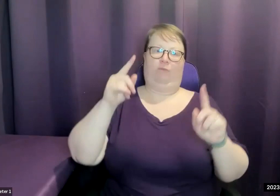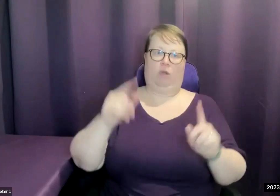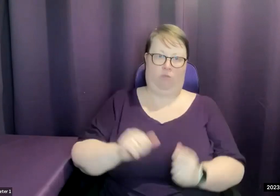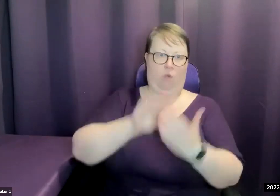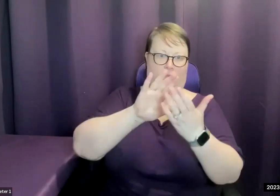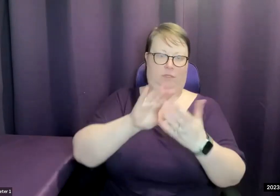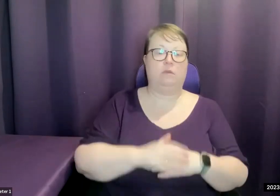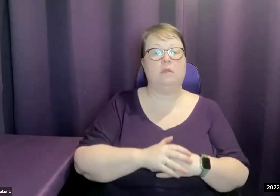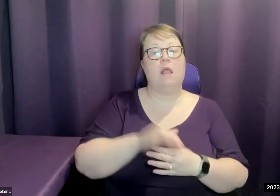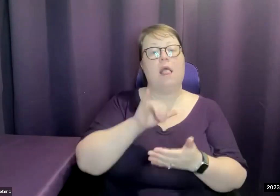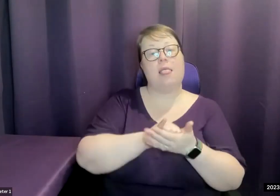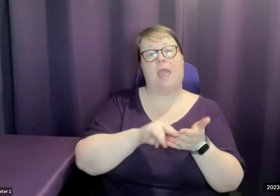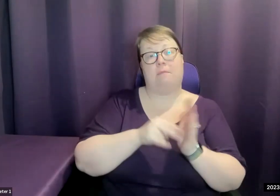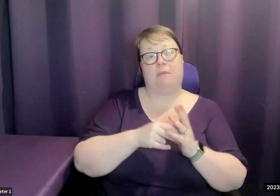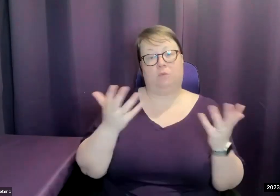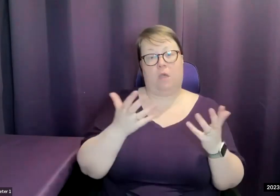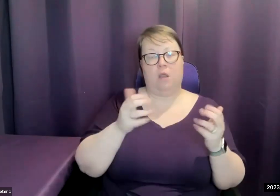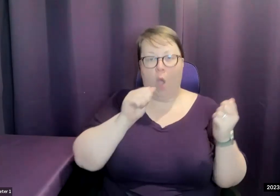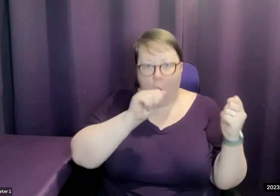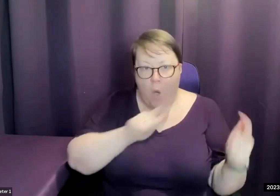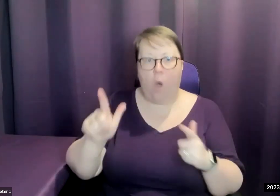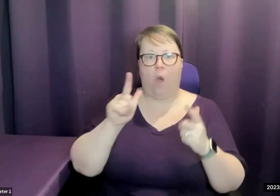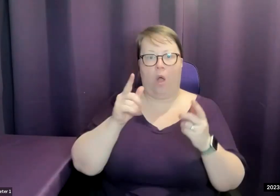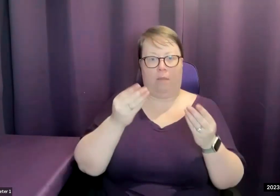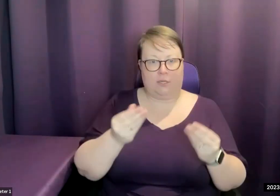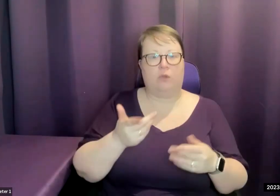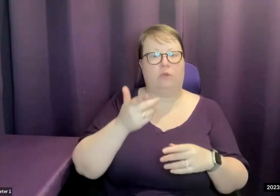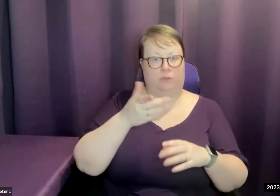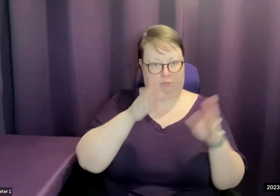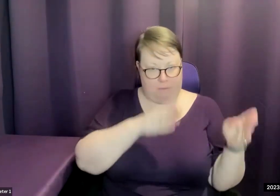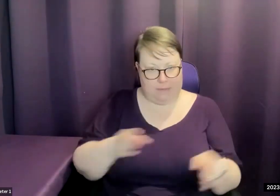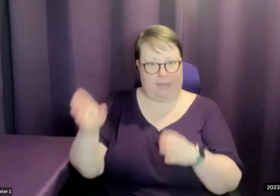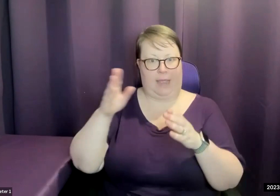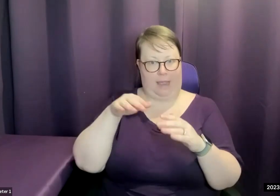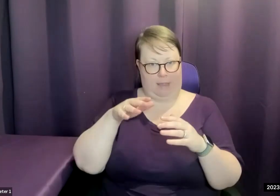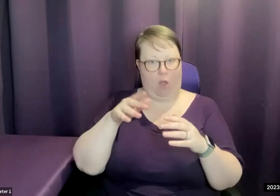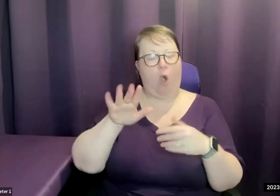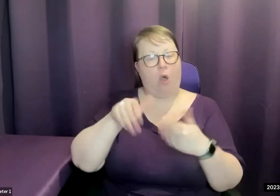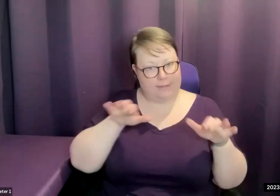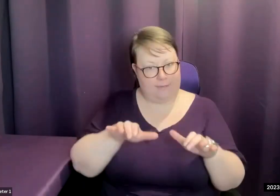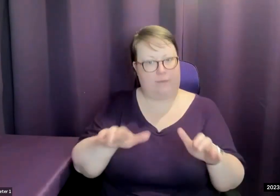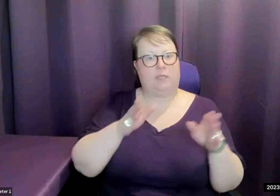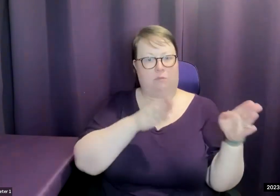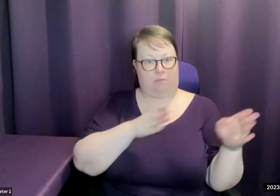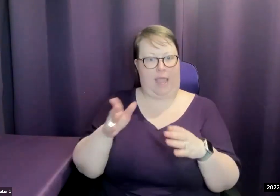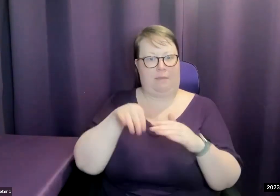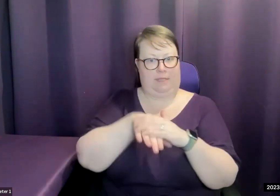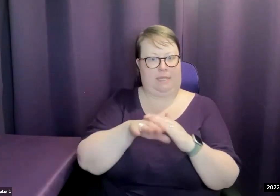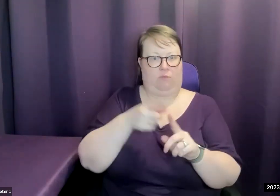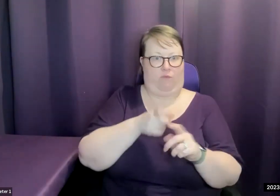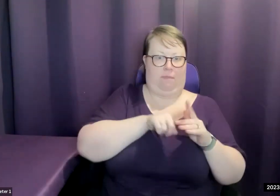means all activities are planned to be accessible from the outset, not just in response to specific requests.